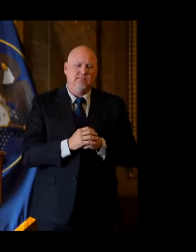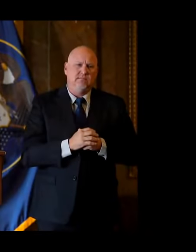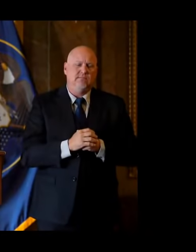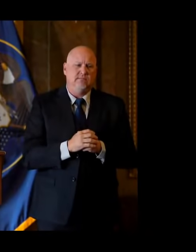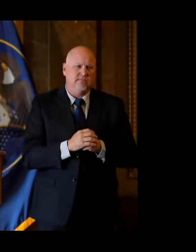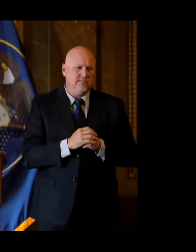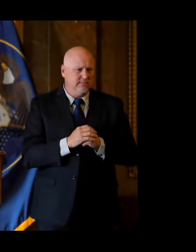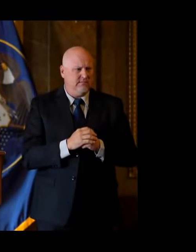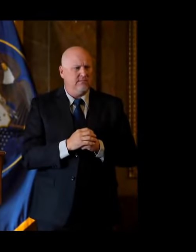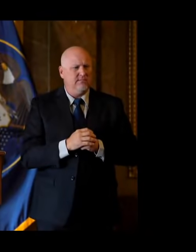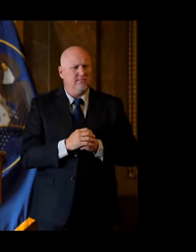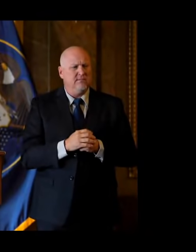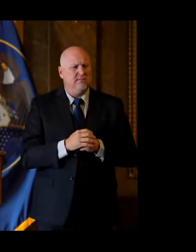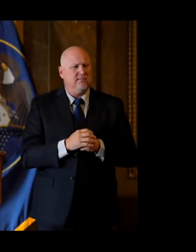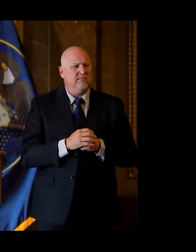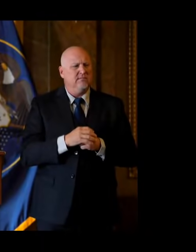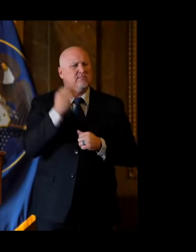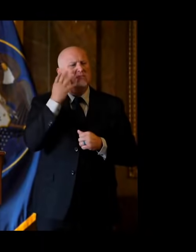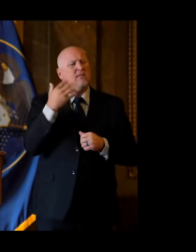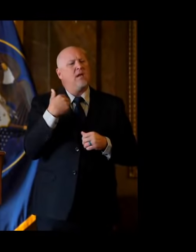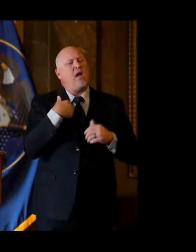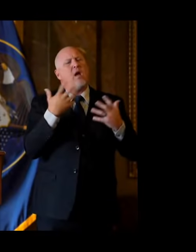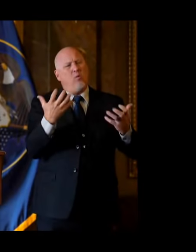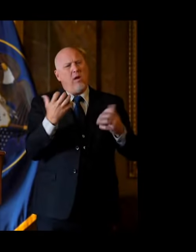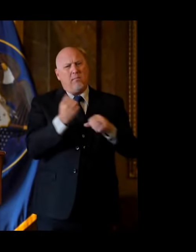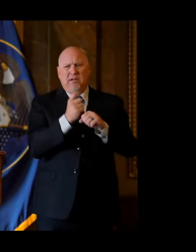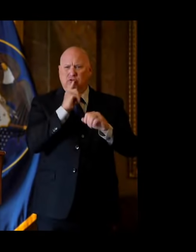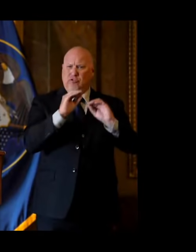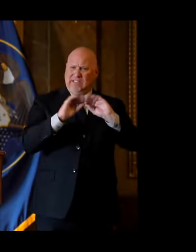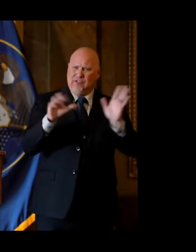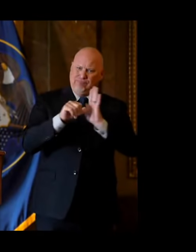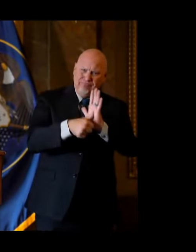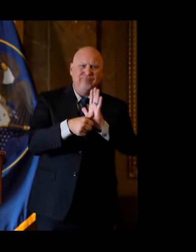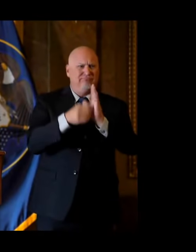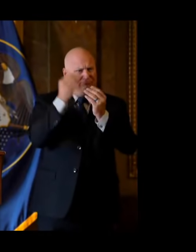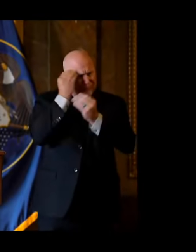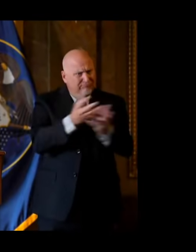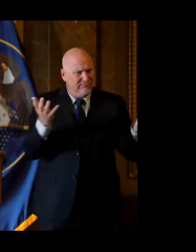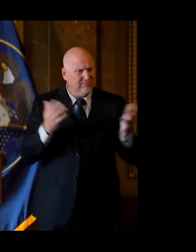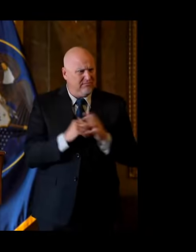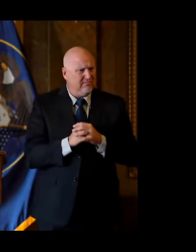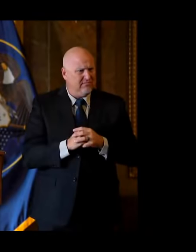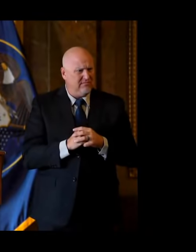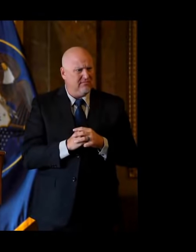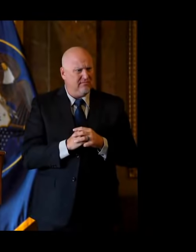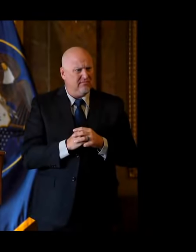want to underscore, and again, we have people here who will talk with us about